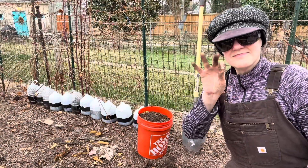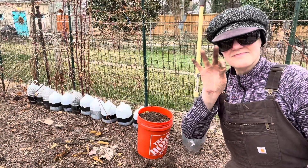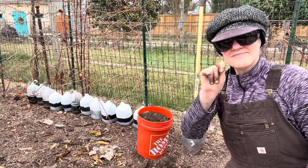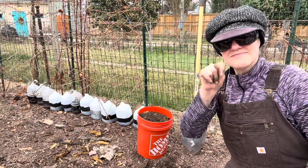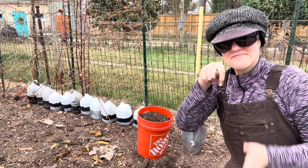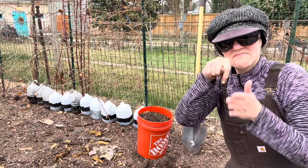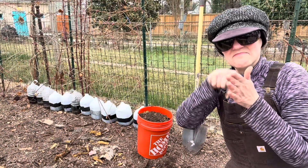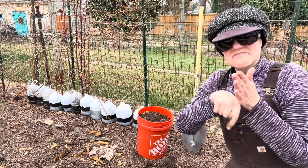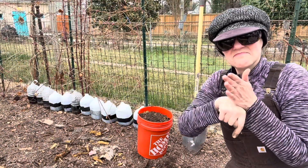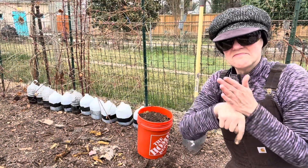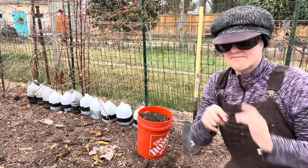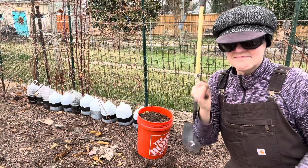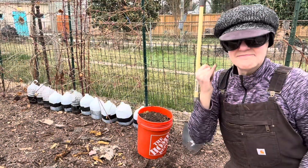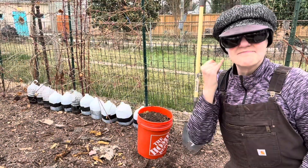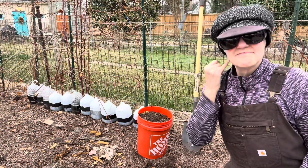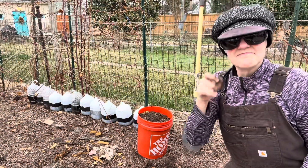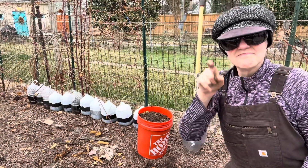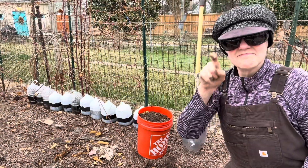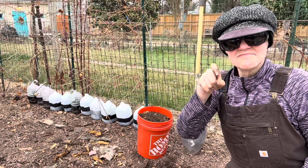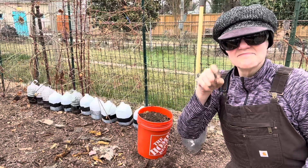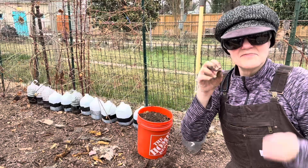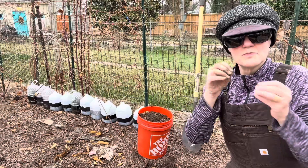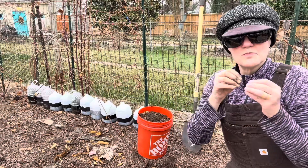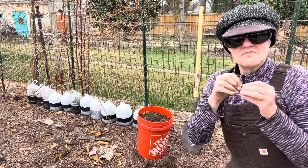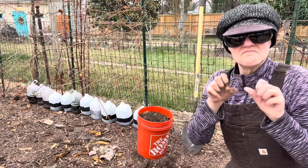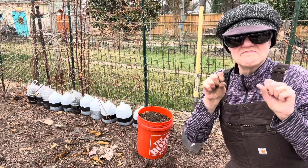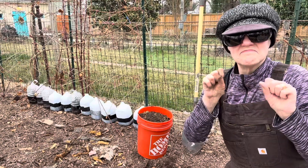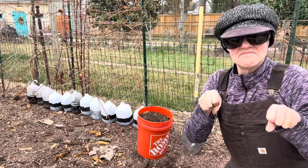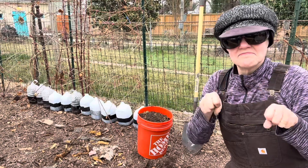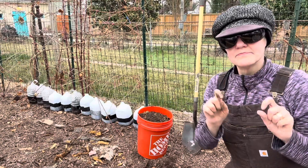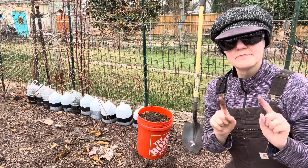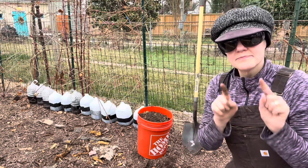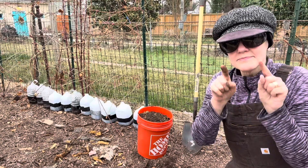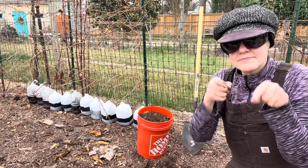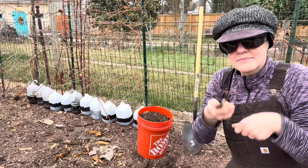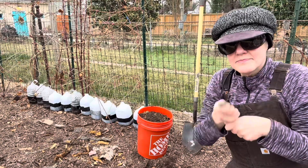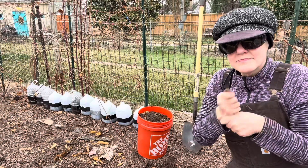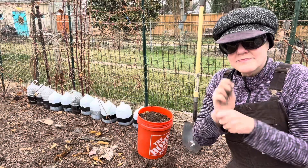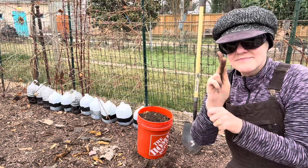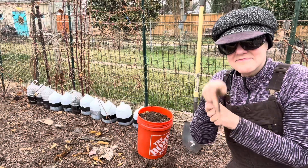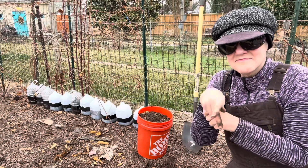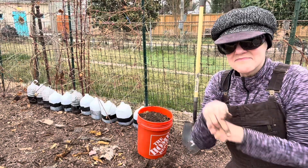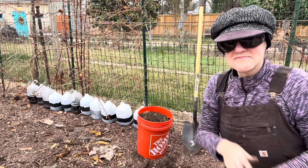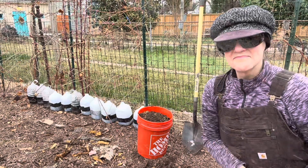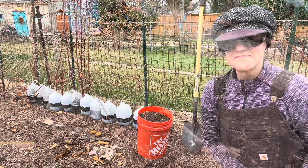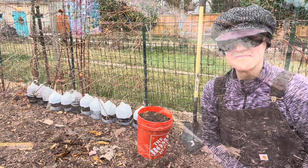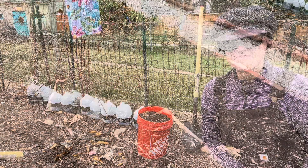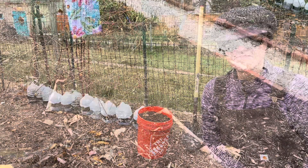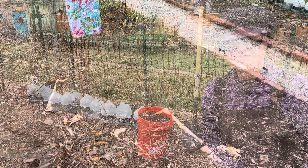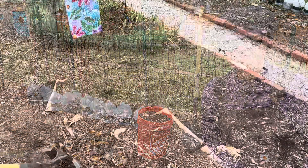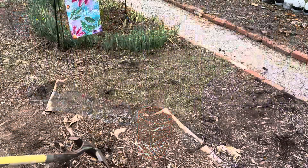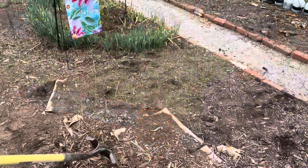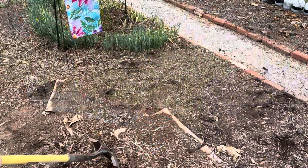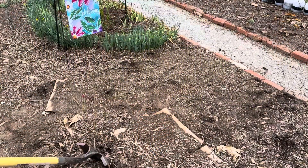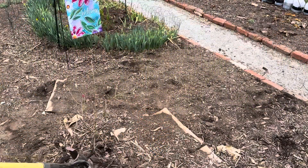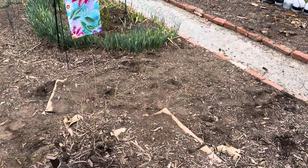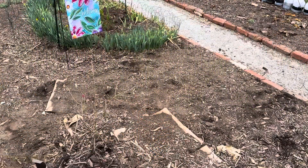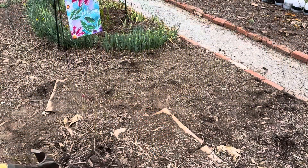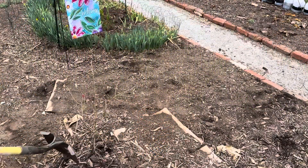I've dug out one bucket full about a foot deep. If it needs to be deeper, I can get some more out of there. Now